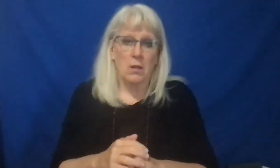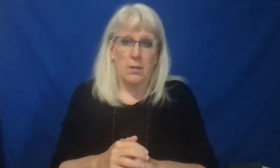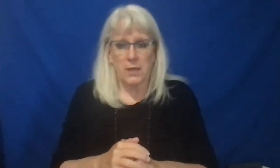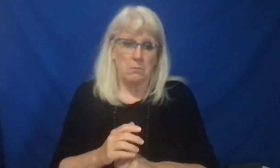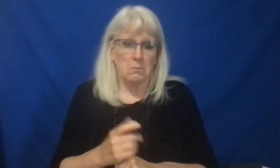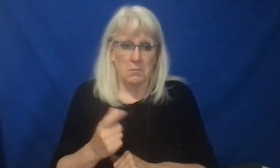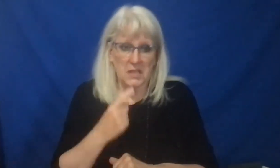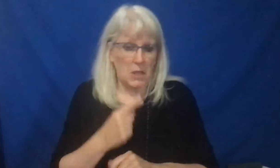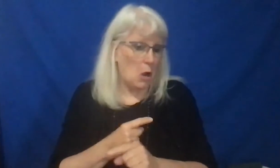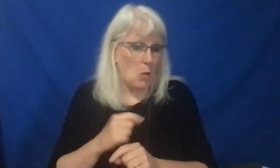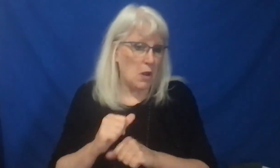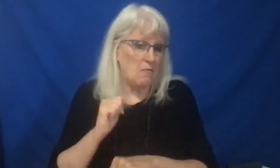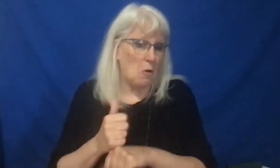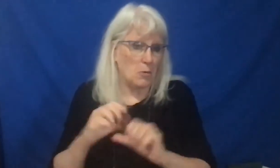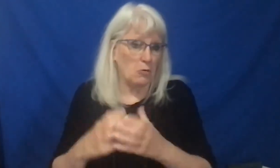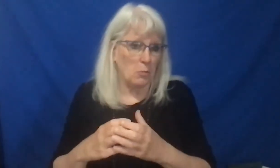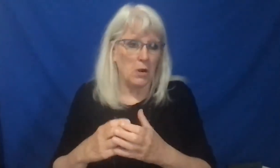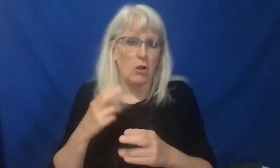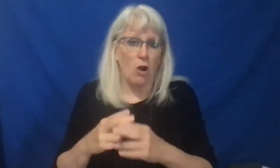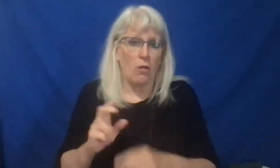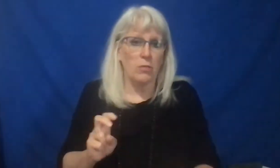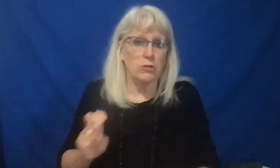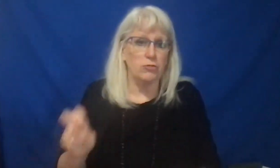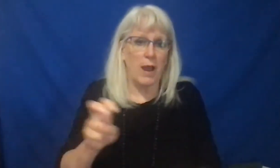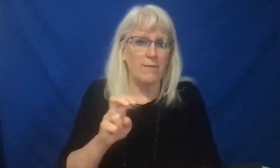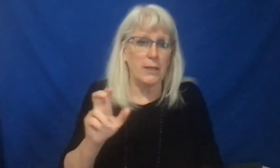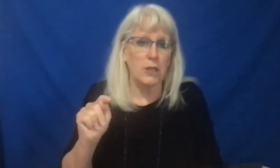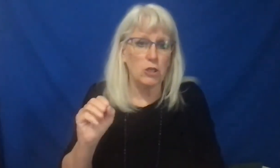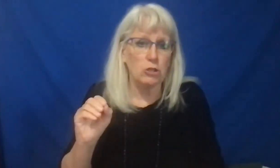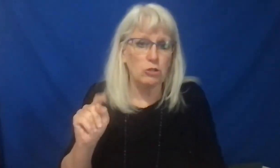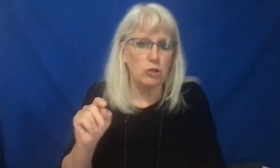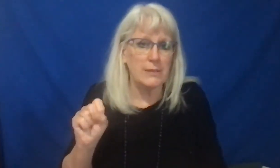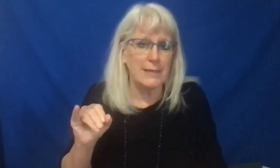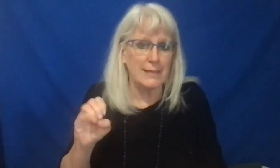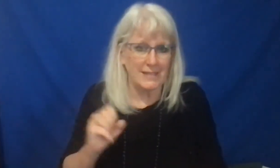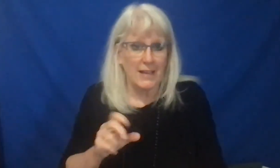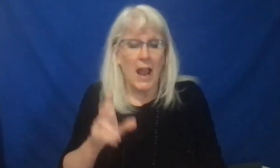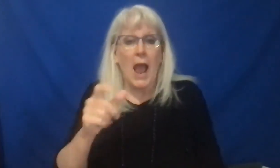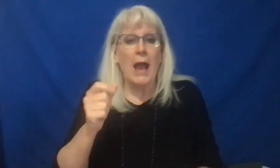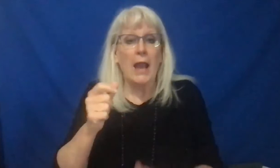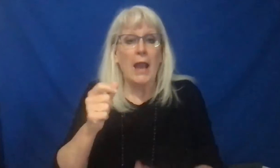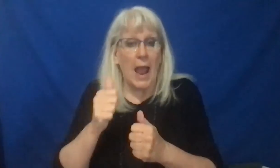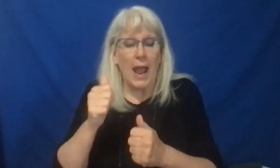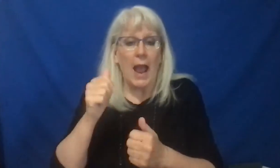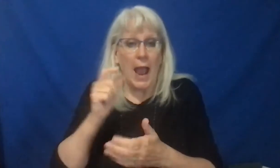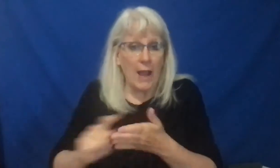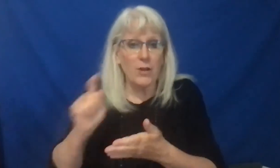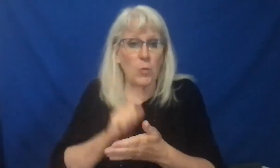formed a group. It was called the Traveling Tootsies. And they were going around to a different meeting of Alcoholics Anonymous in Contra